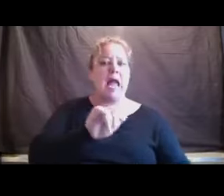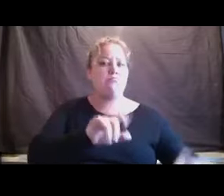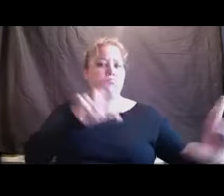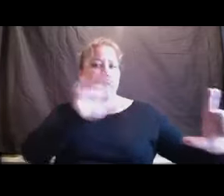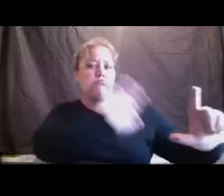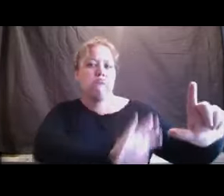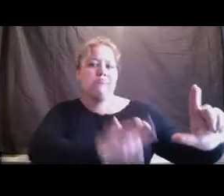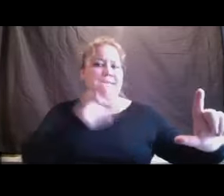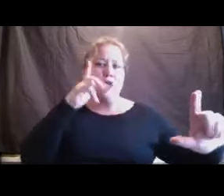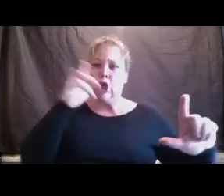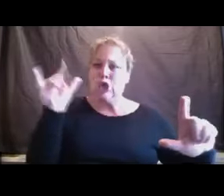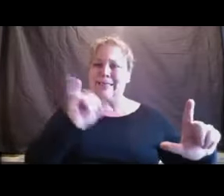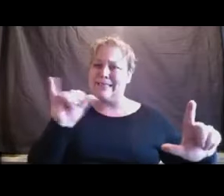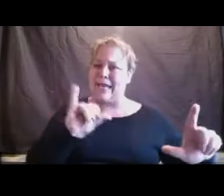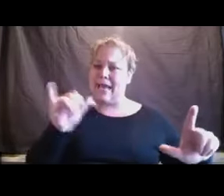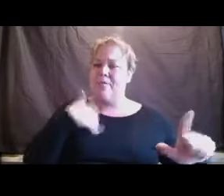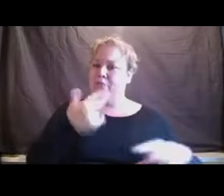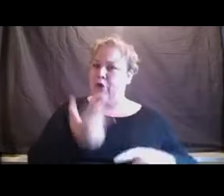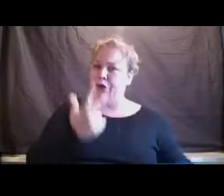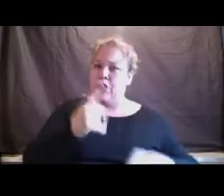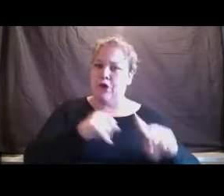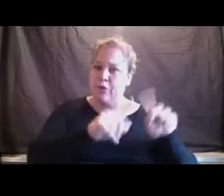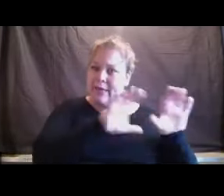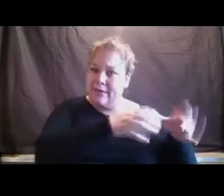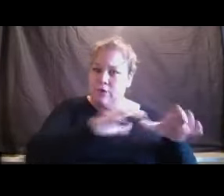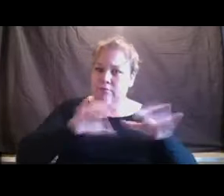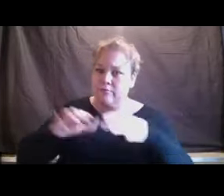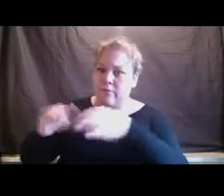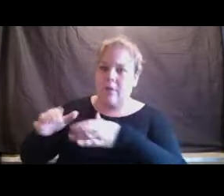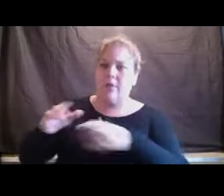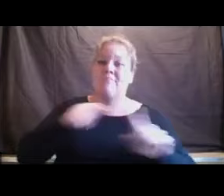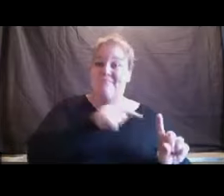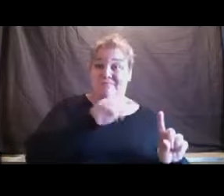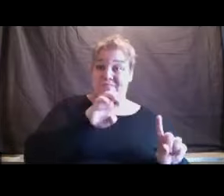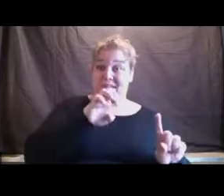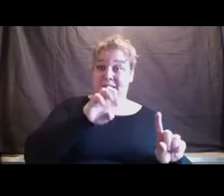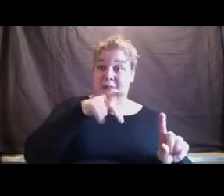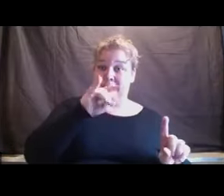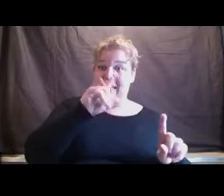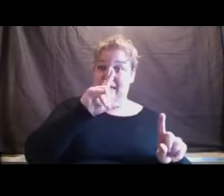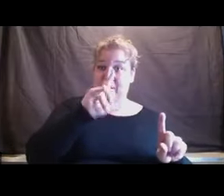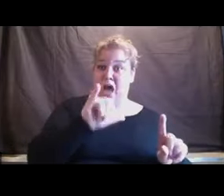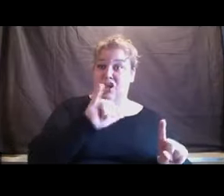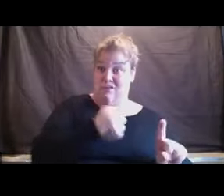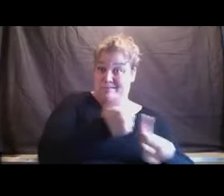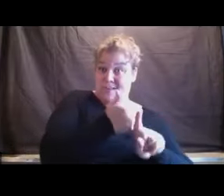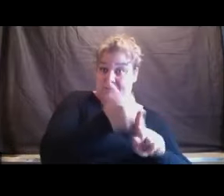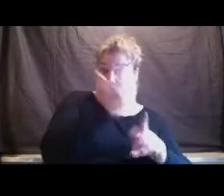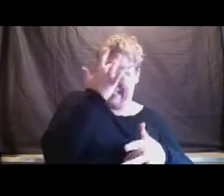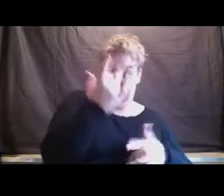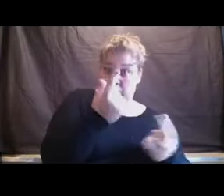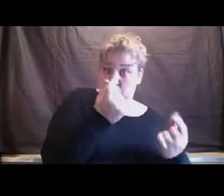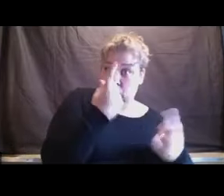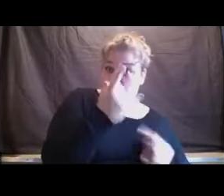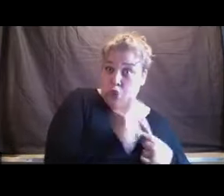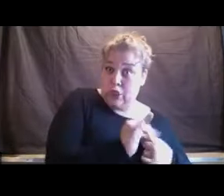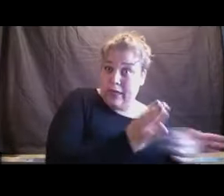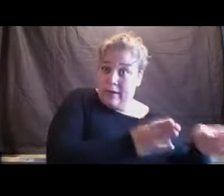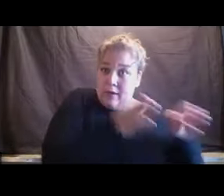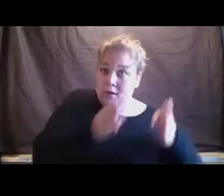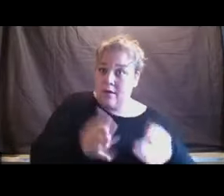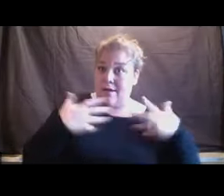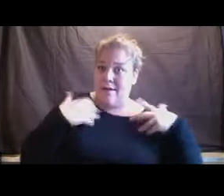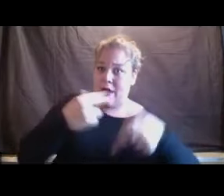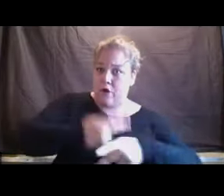in the 3 data buckets: epidemiology, which is what the disease is doing, healthcare capacity, and public